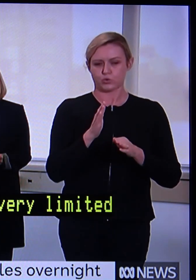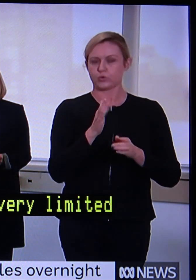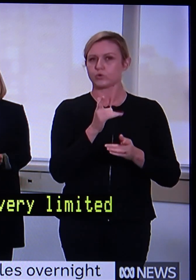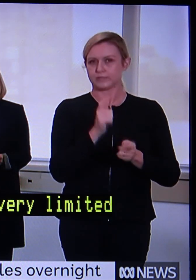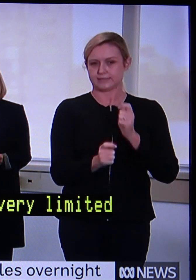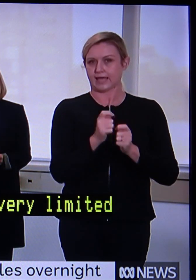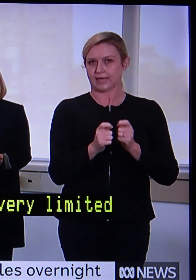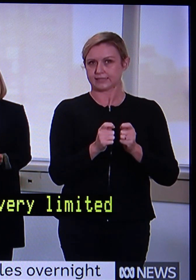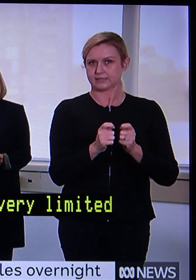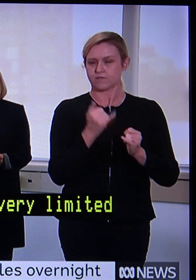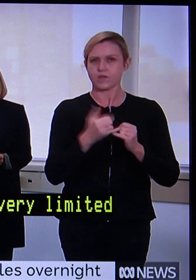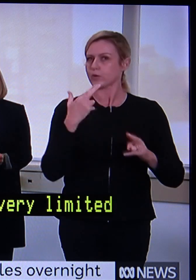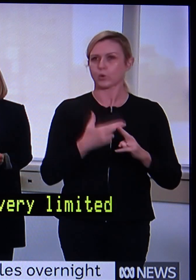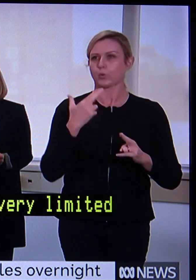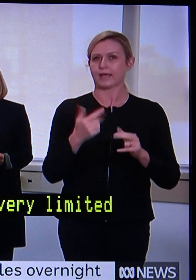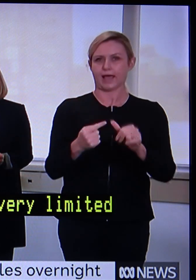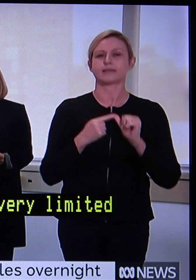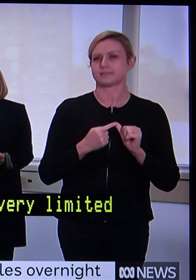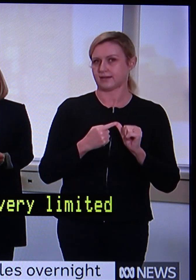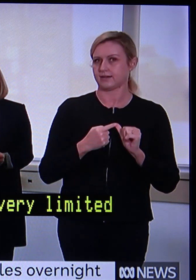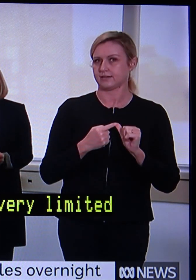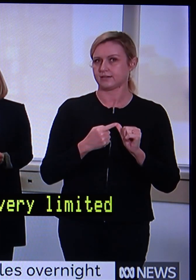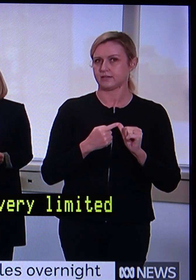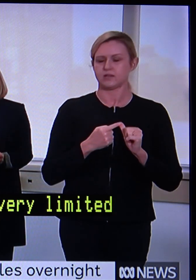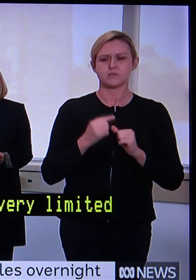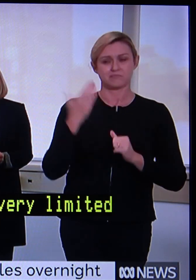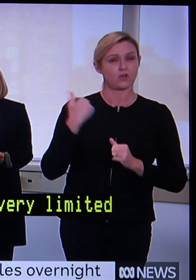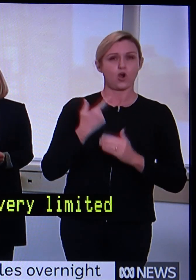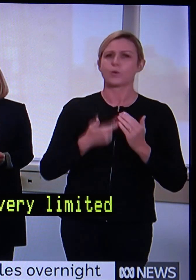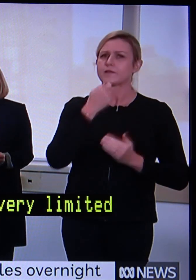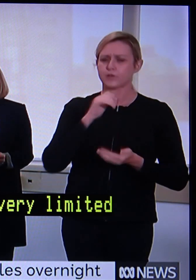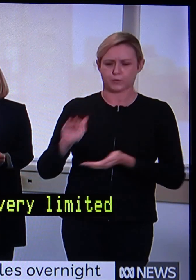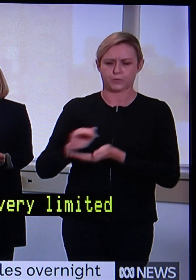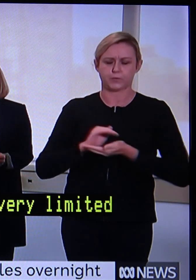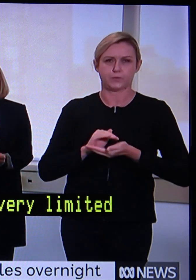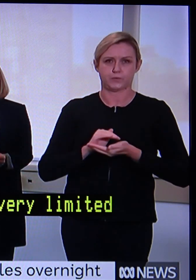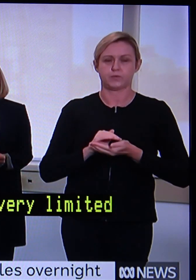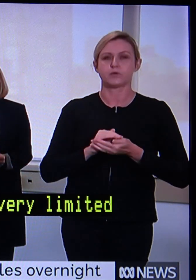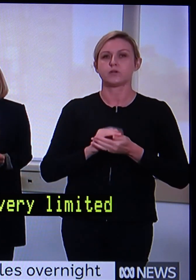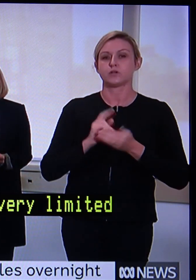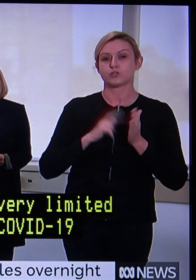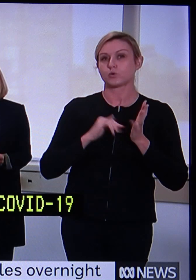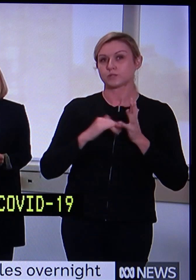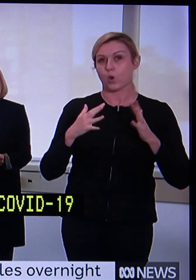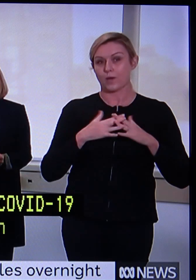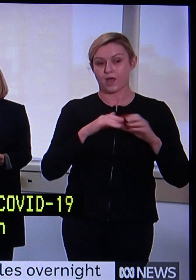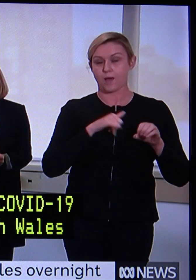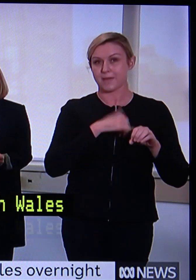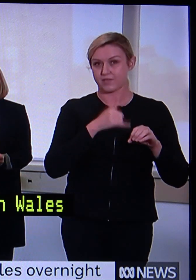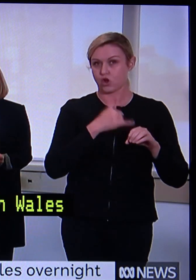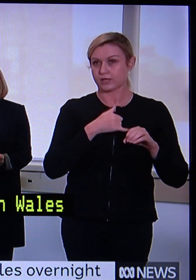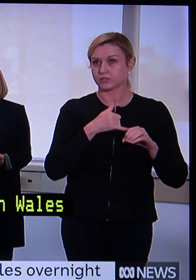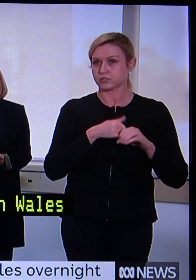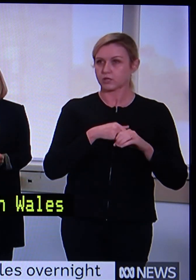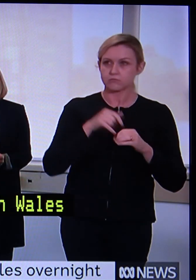COVID-19 testing regime. New South Wales Pathology has managed to access